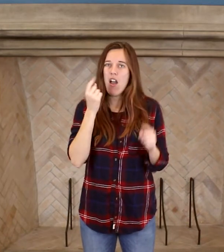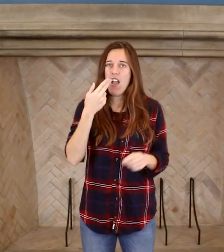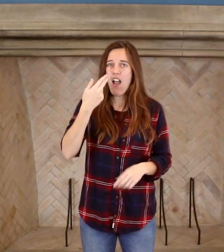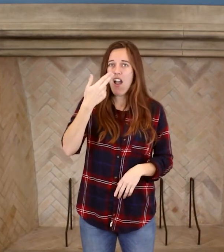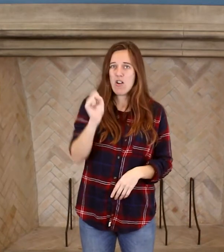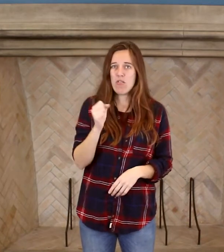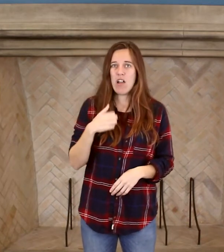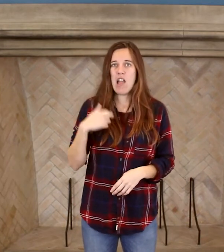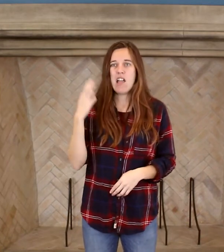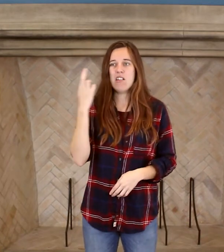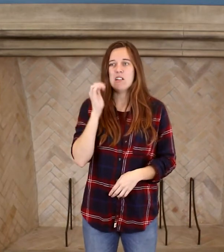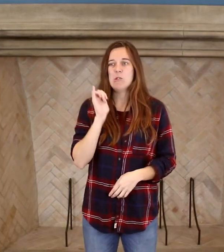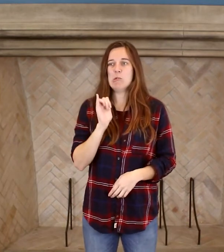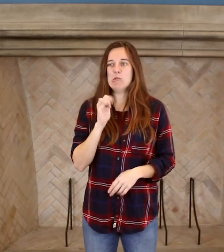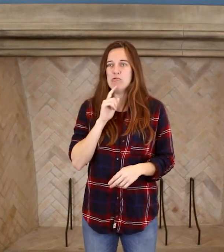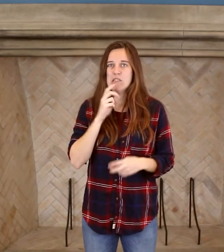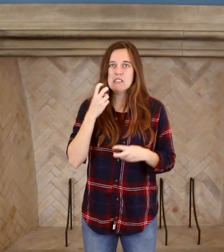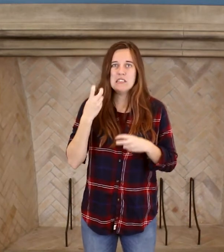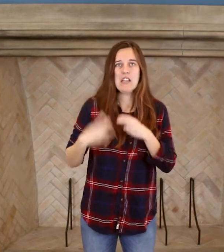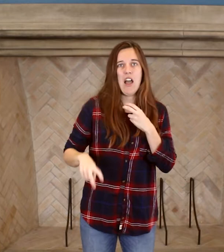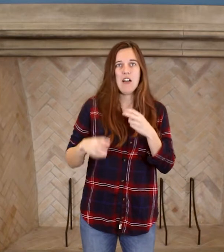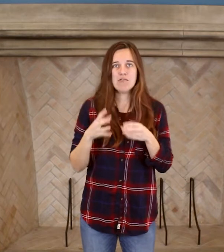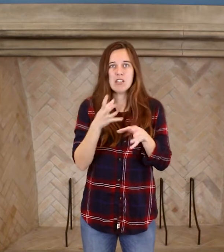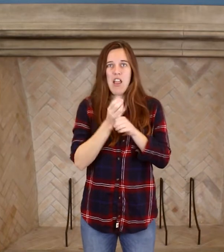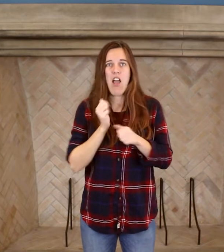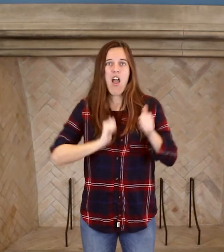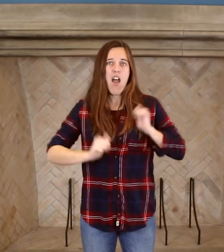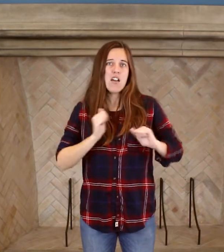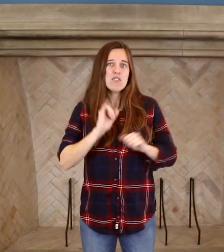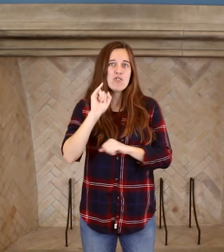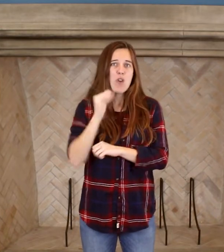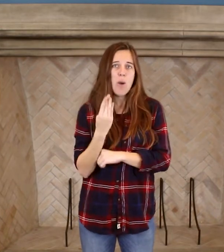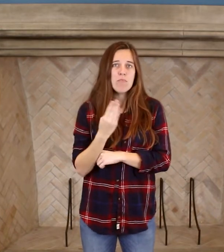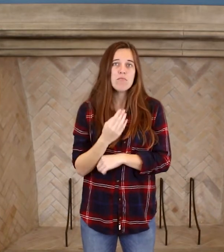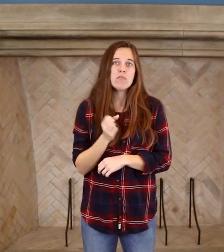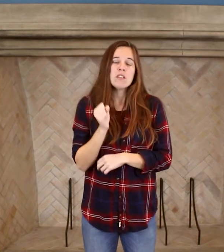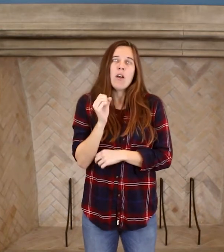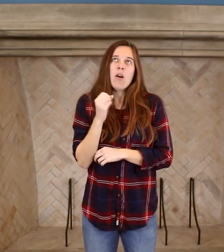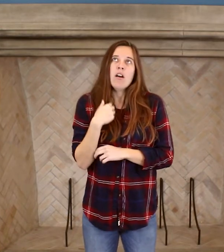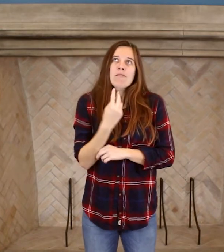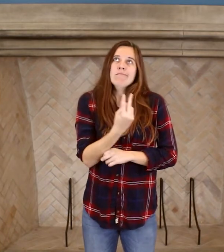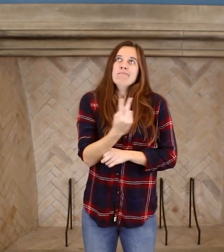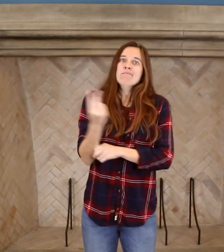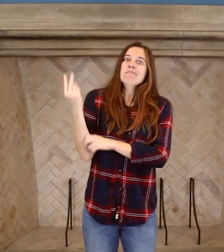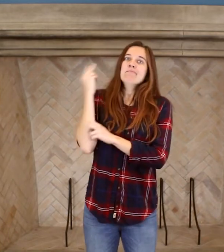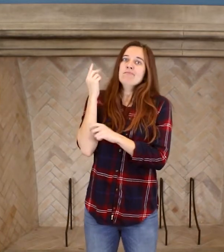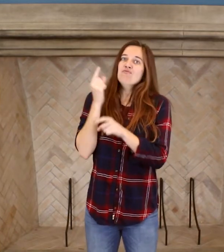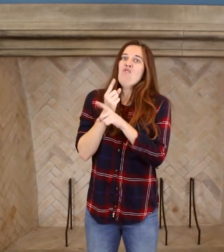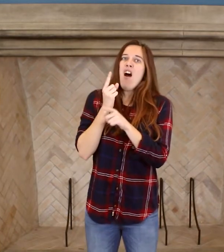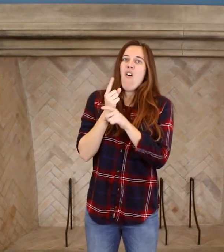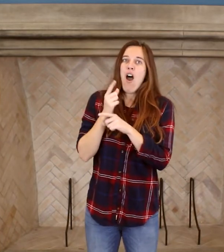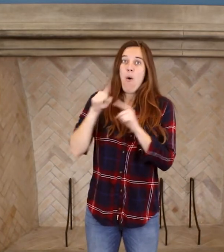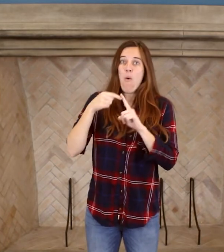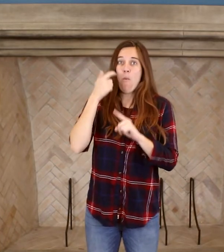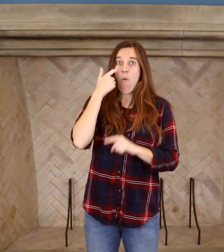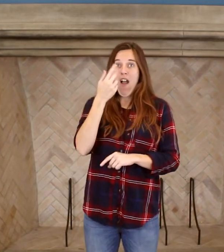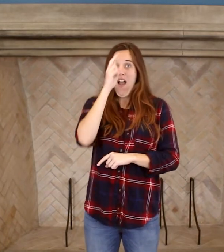do. But then in high school, I realized it was tough to get acting jobs. So I looked back in my life